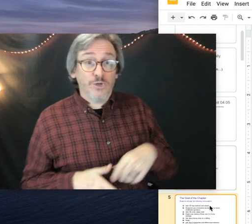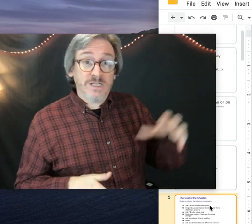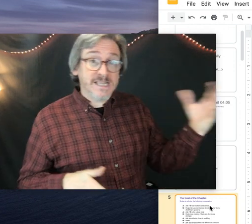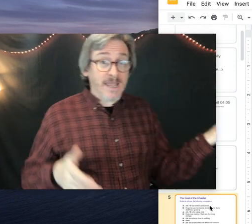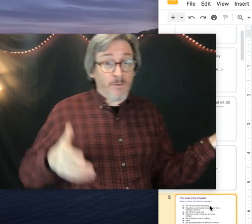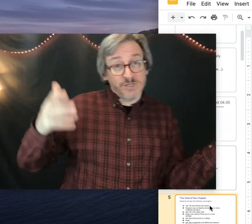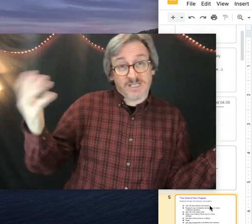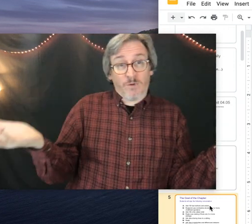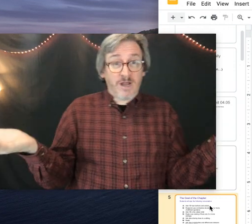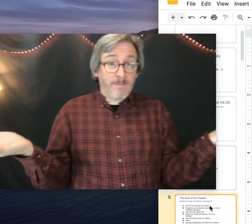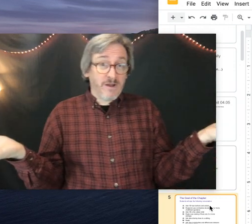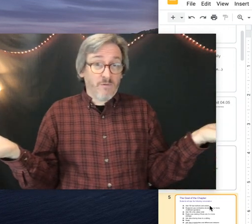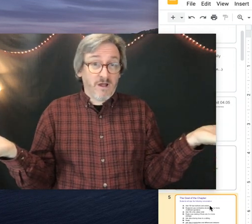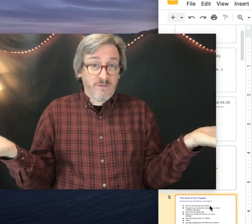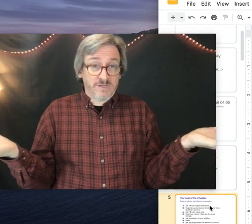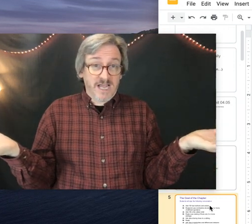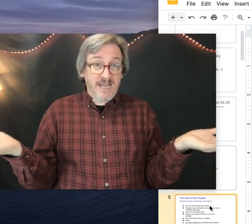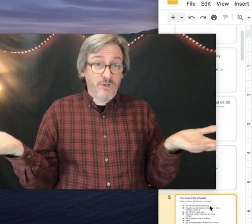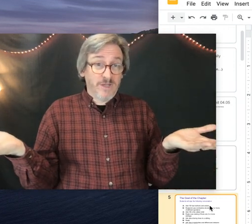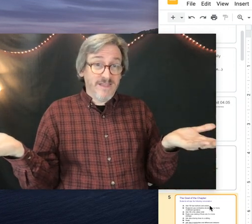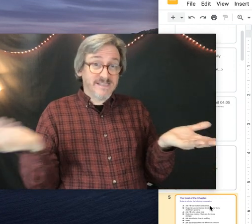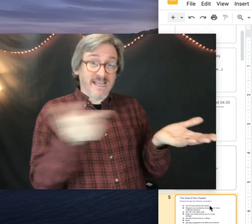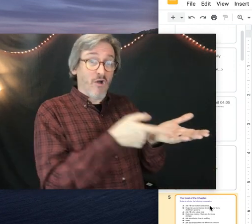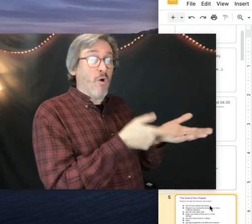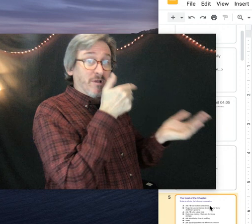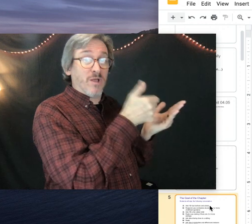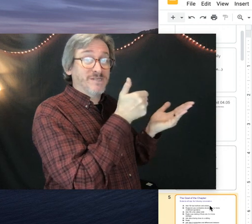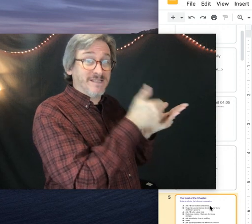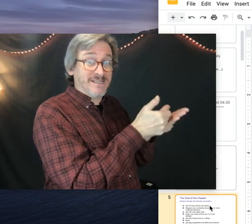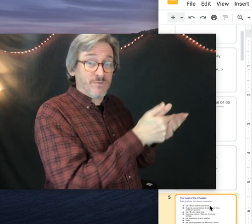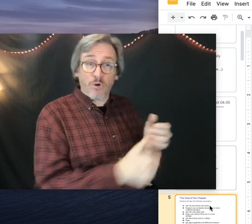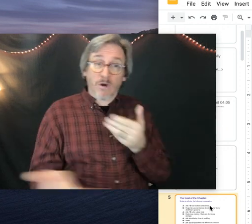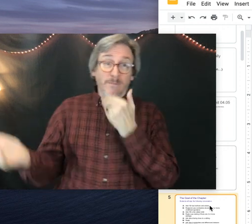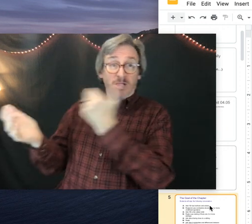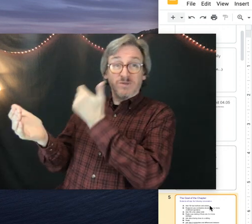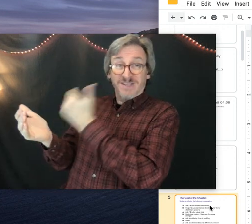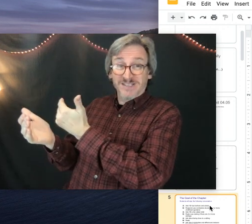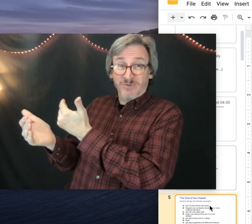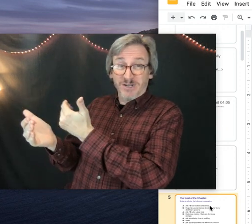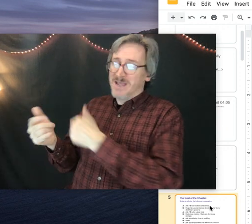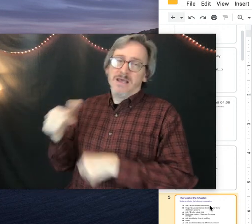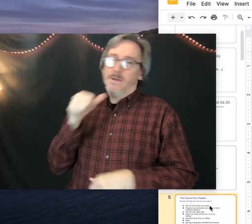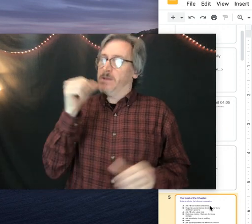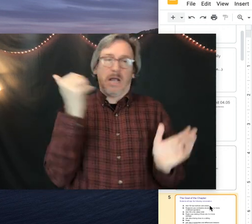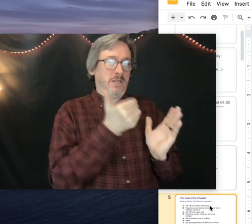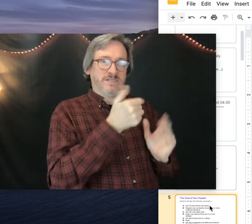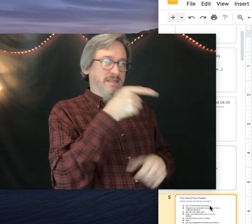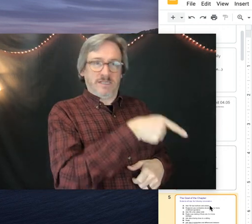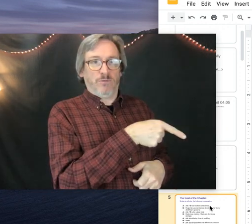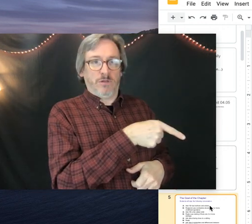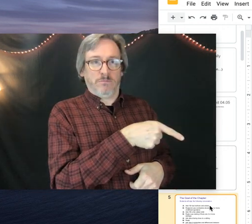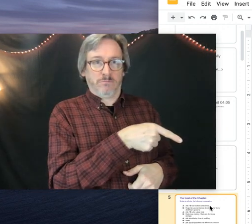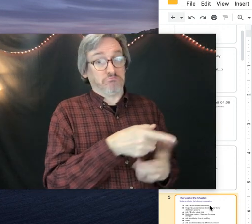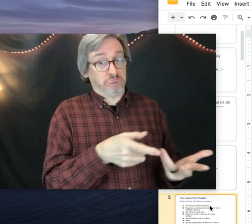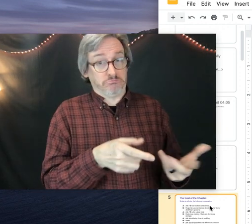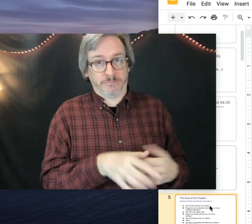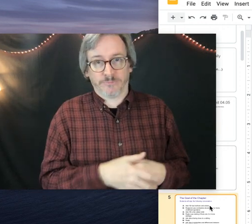So you can say, once you set one up on either side, you can then say, oh, I'm close to this one, or I'm close to this one, not close to this